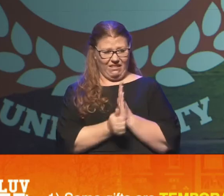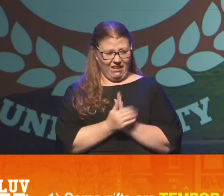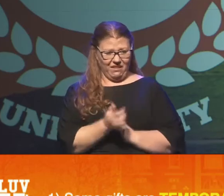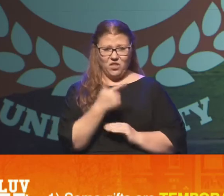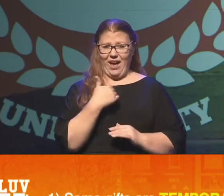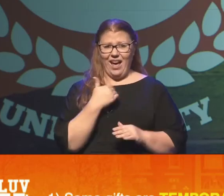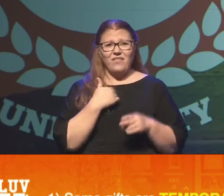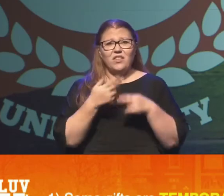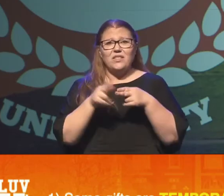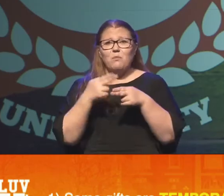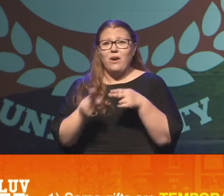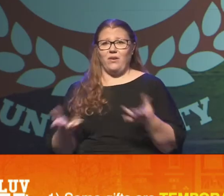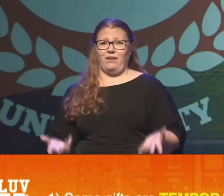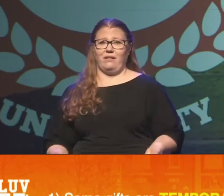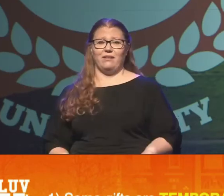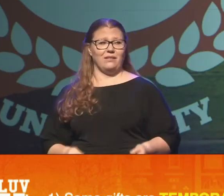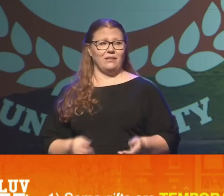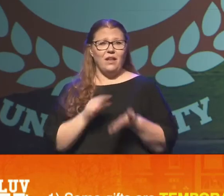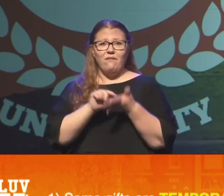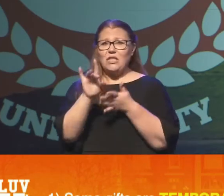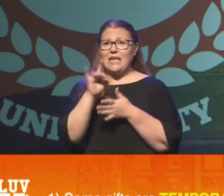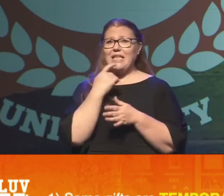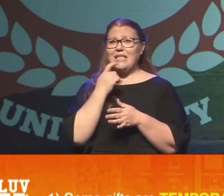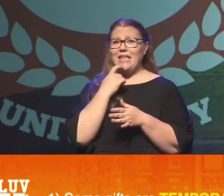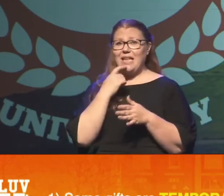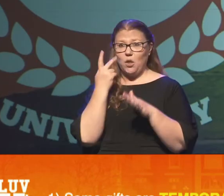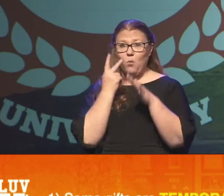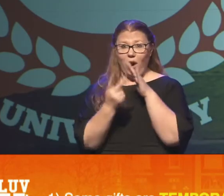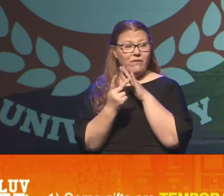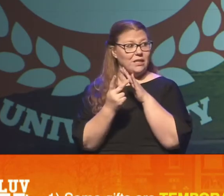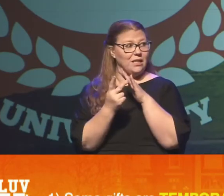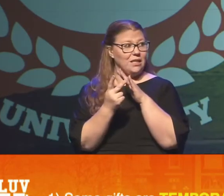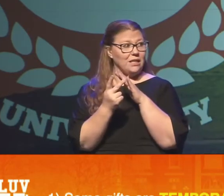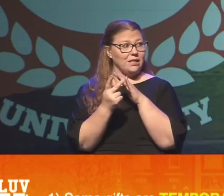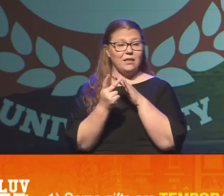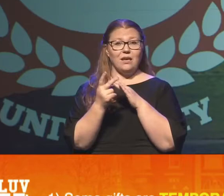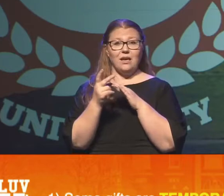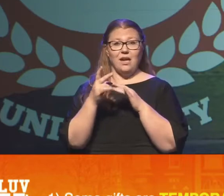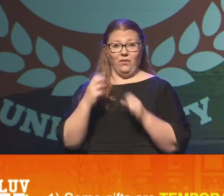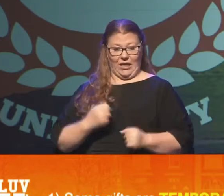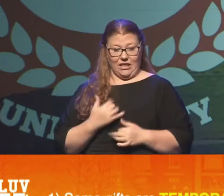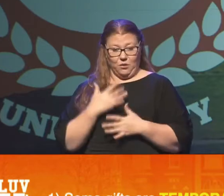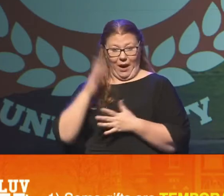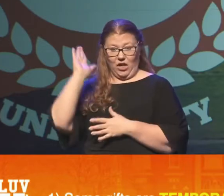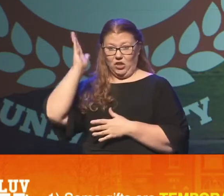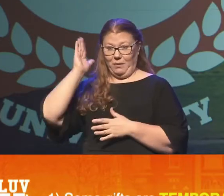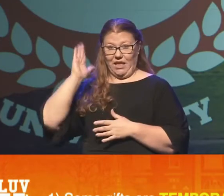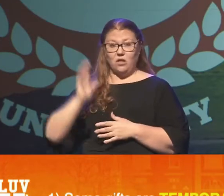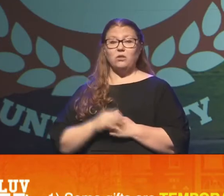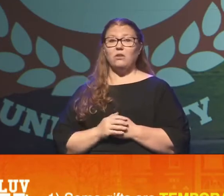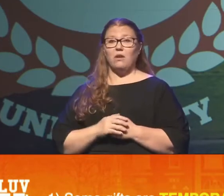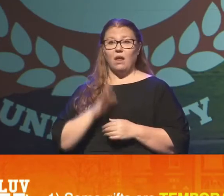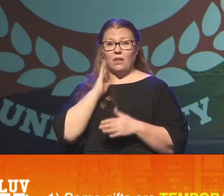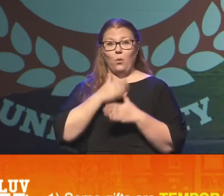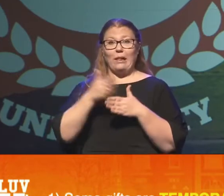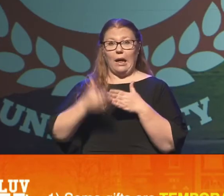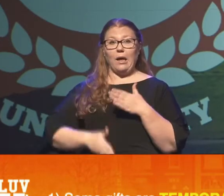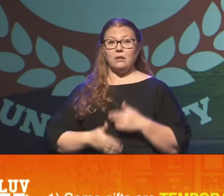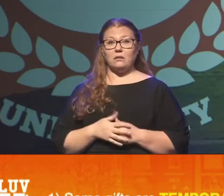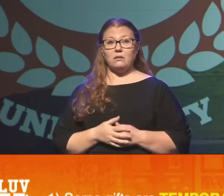they're temporary. In verse 8, it says, these prophecies, this inspired speech, these wonderful sermons you're giving, they're going to end one